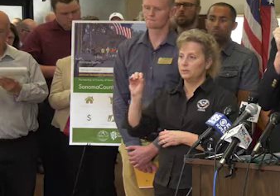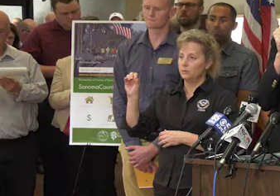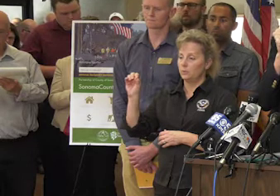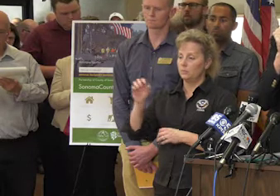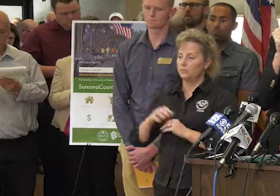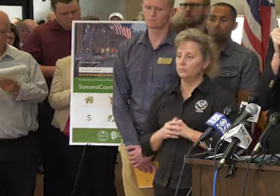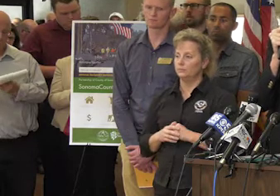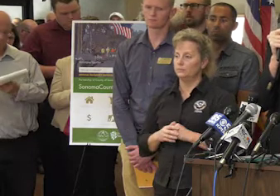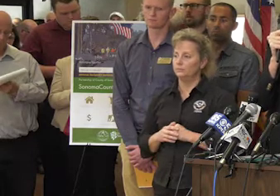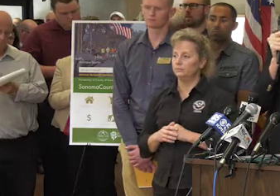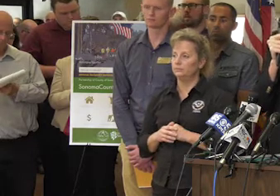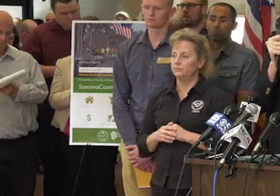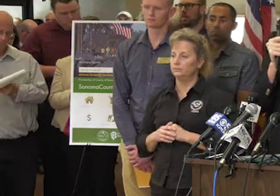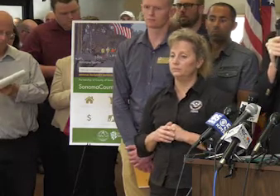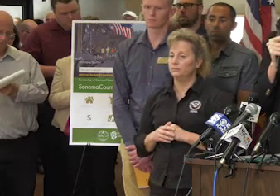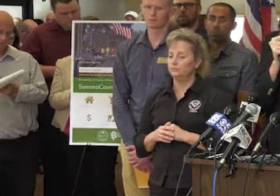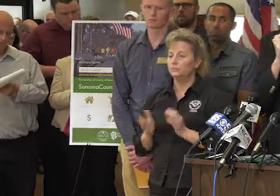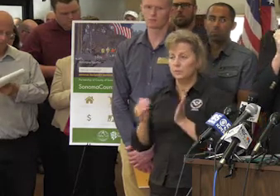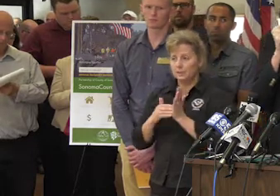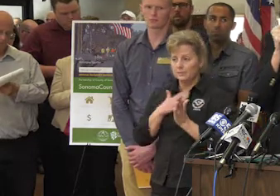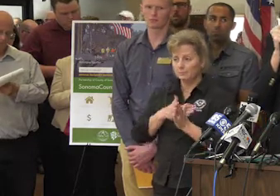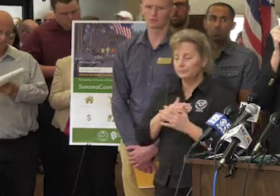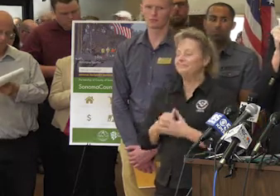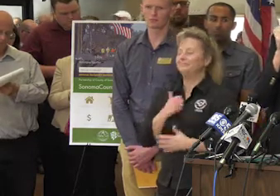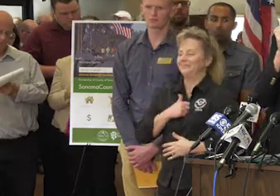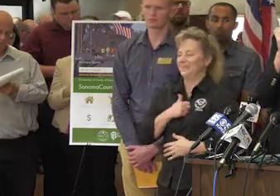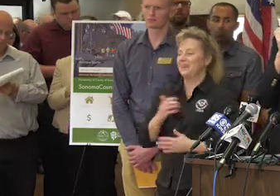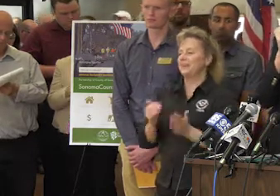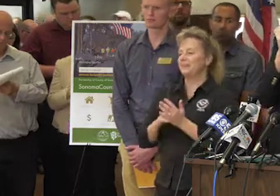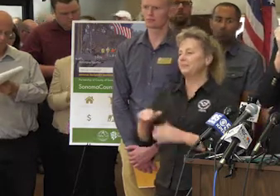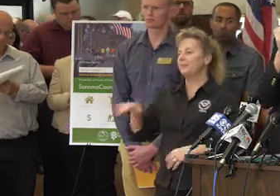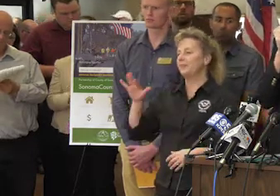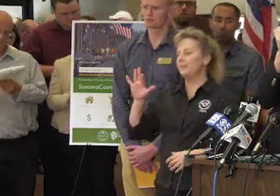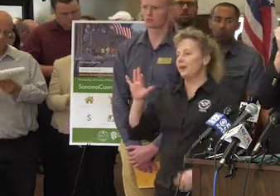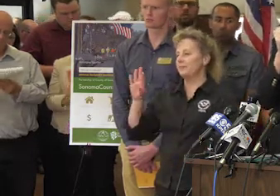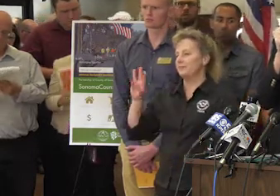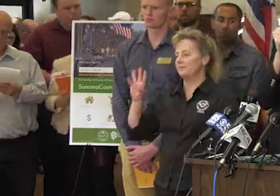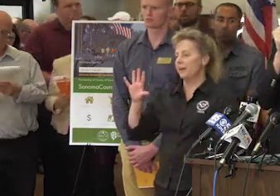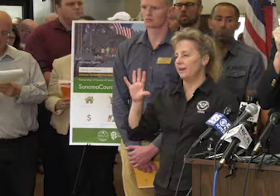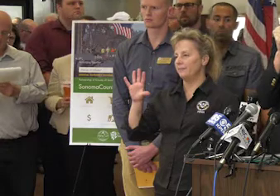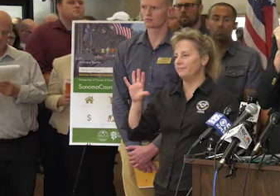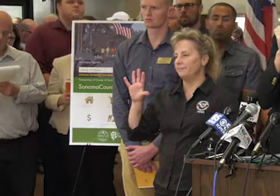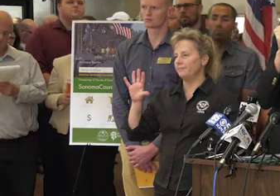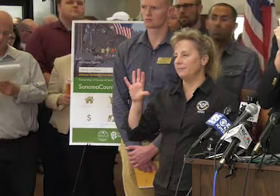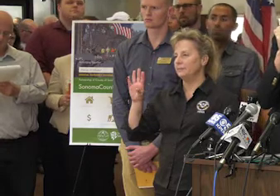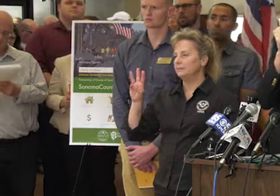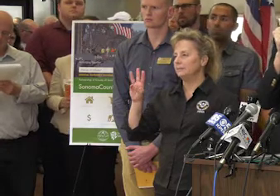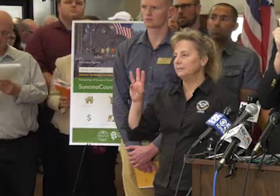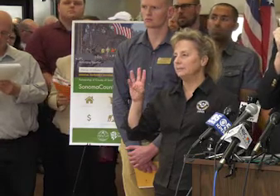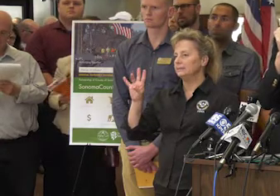707-565-6700. Can you repeat it? Sorry, again, that's